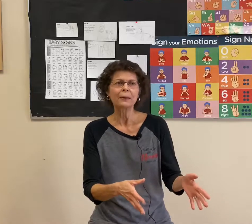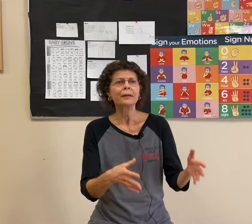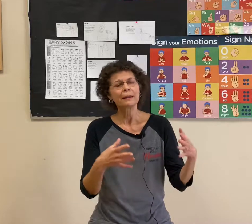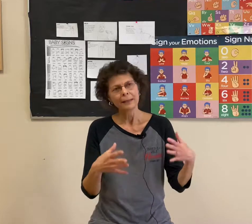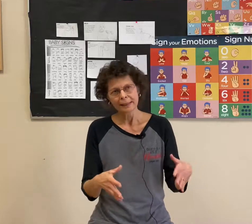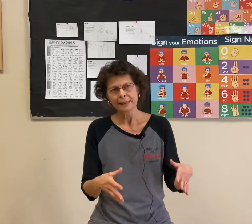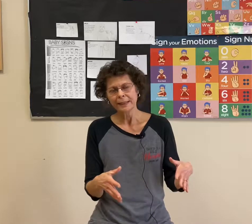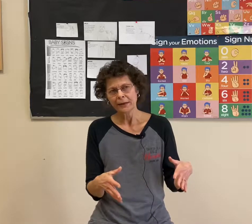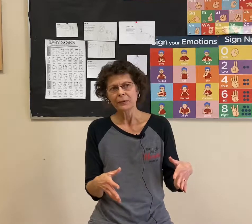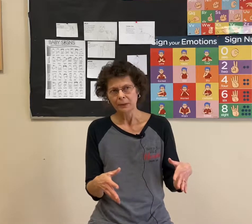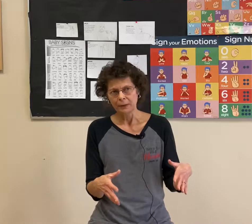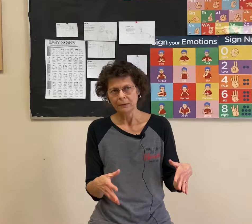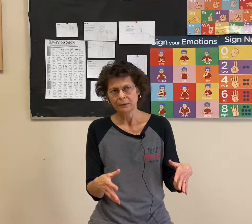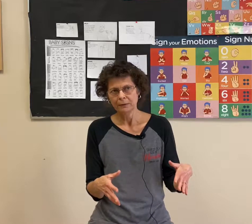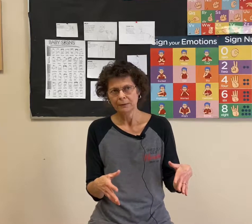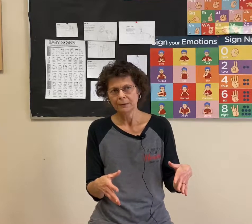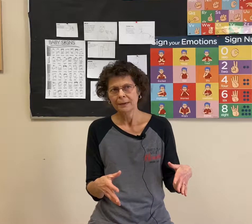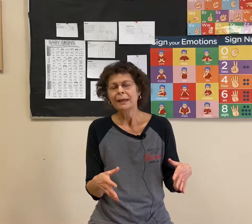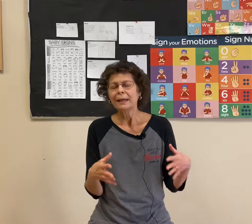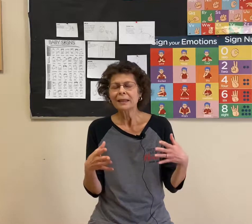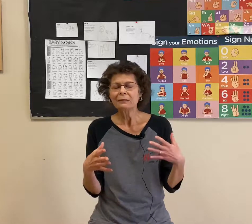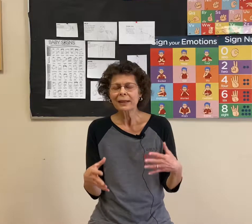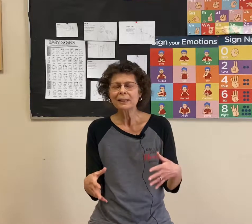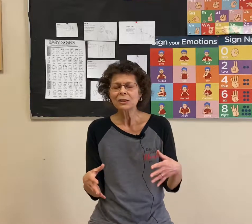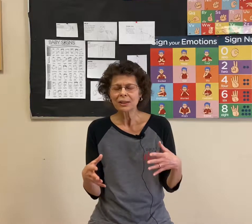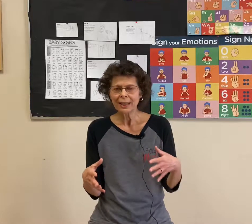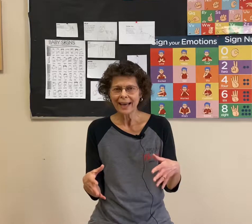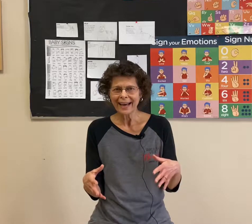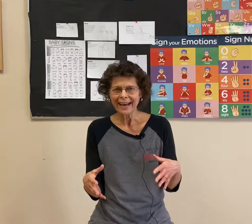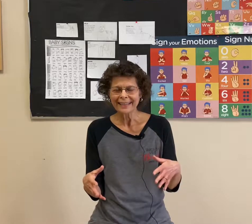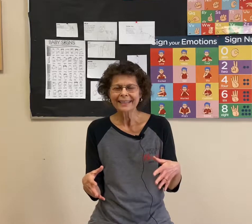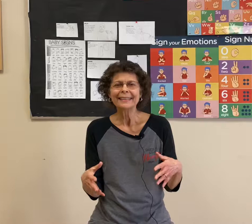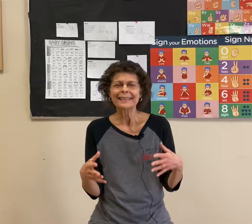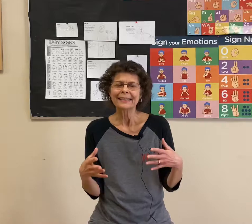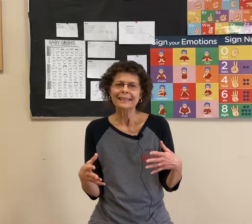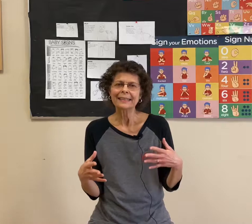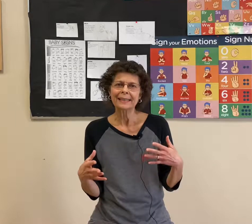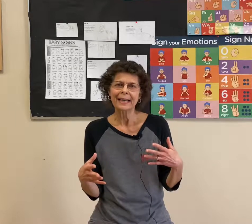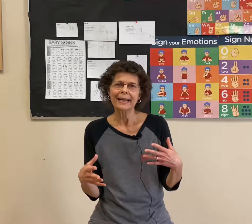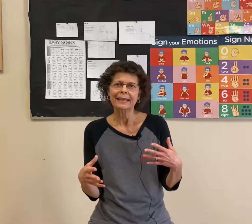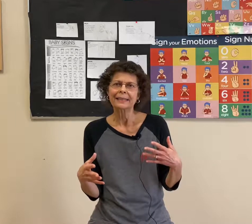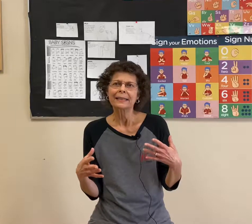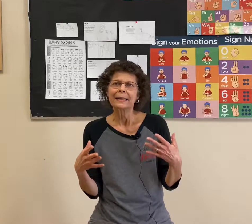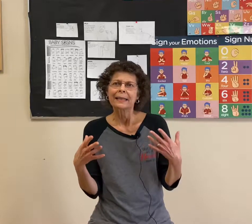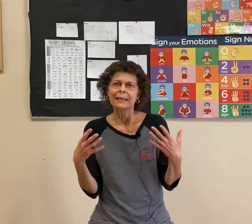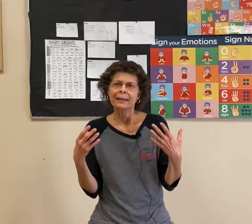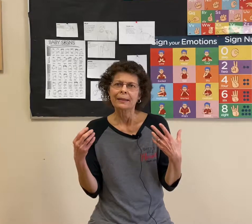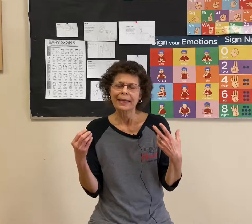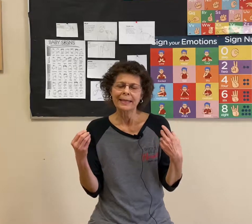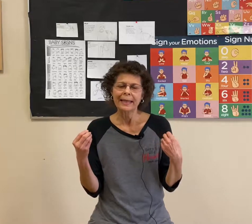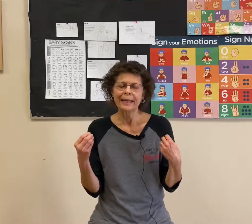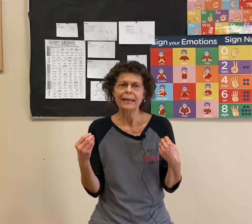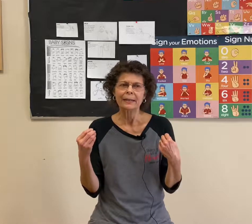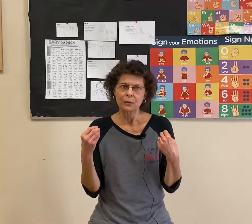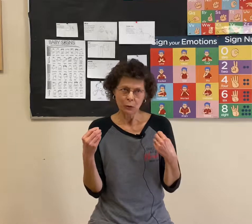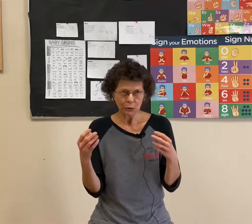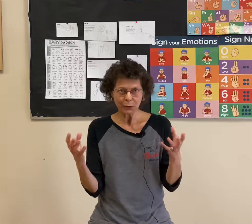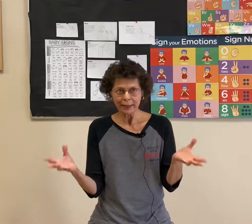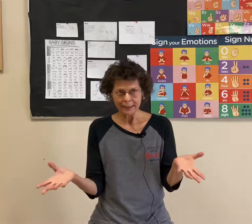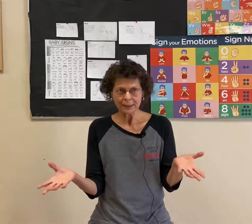they can stay on their own. And the advantage to that is that they can use their hands because